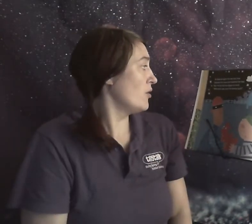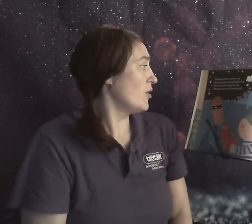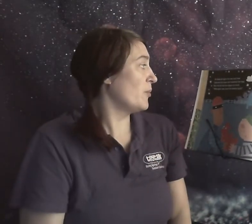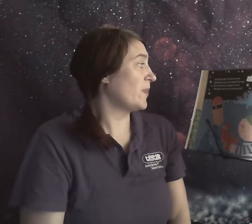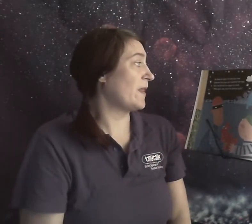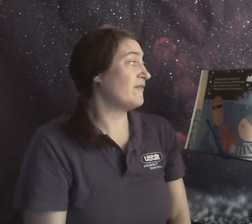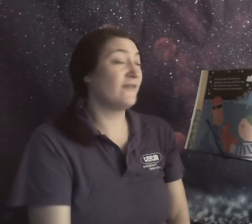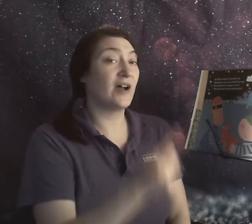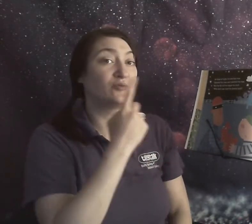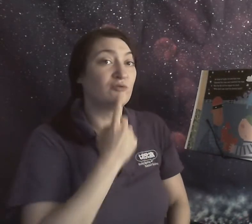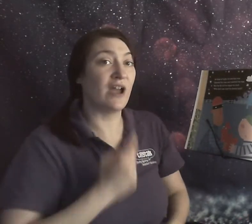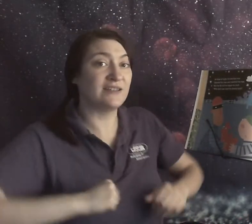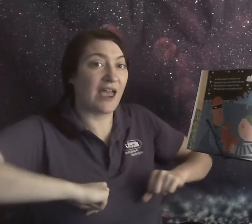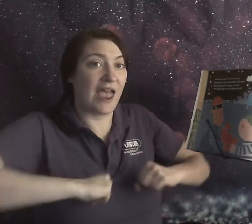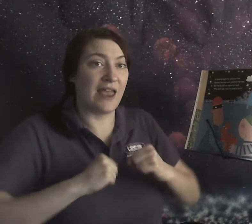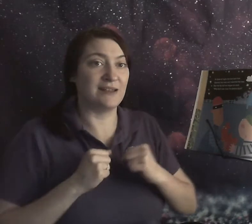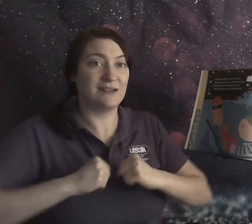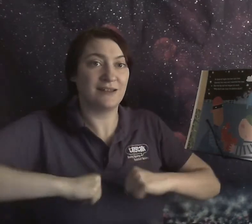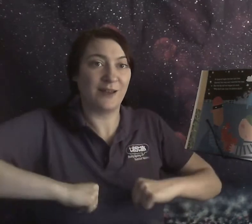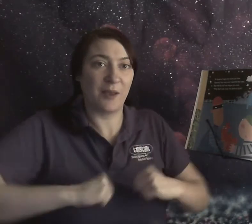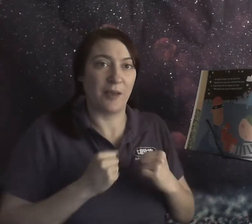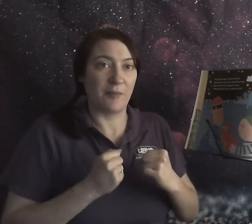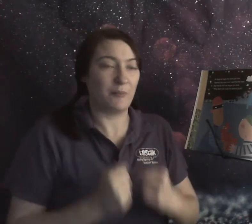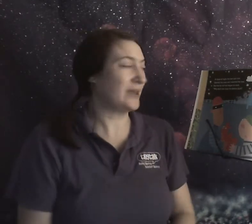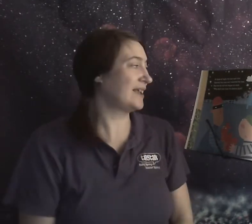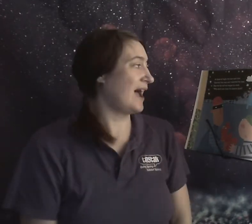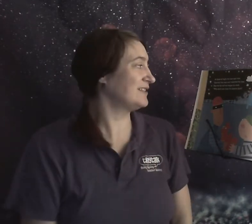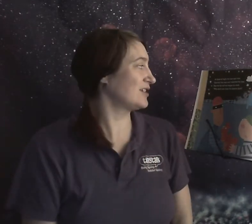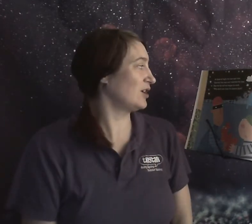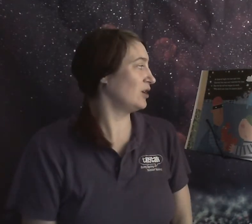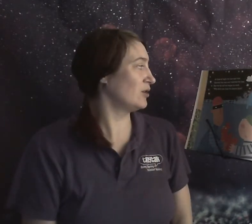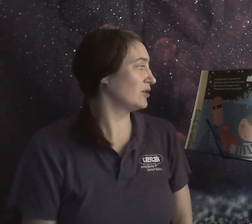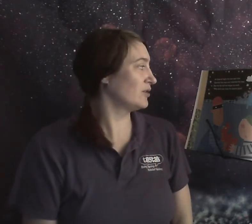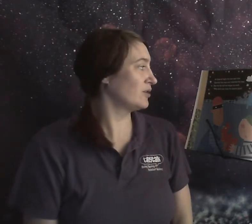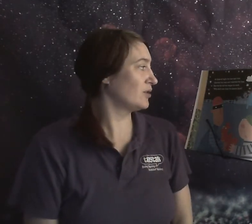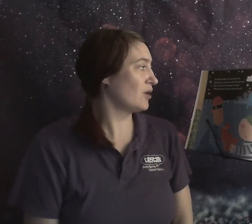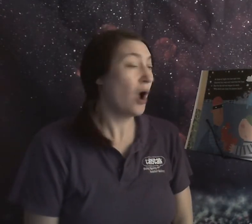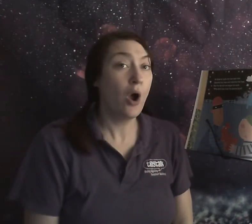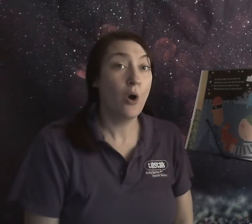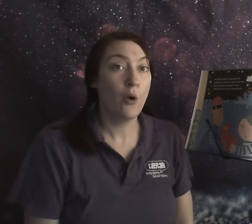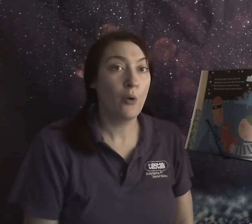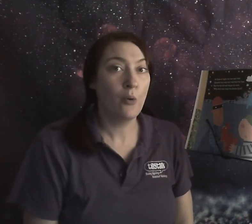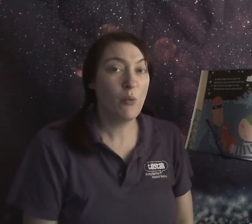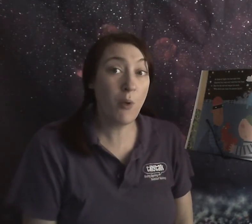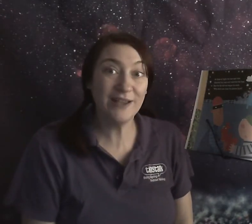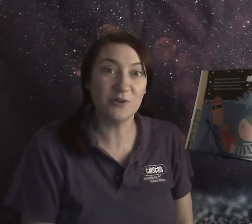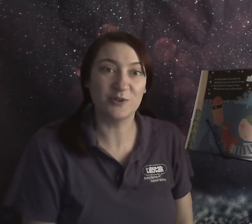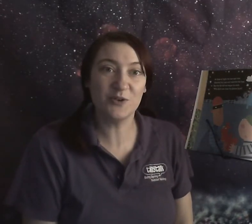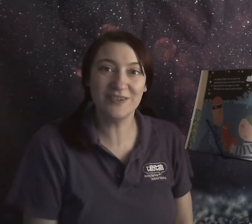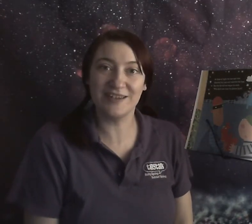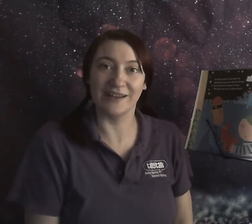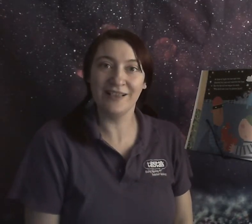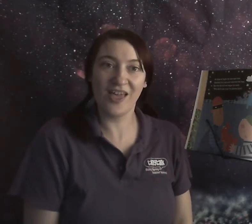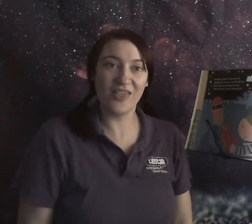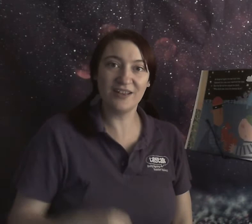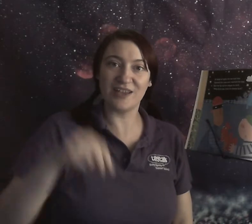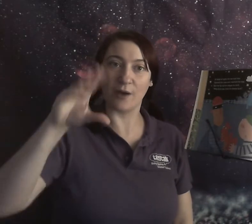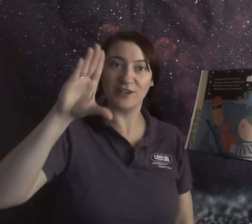But the fat red hen began to cluck. Why don't you steal the downy